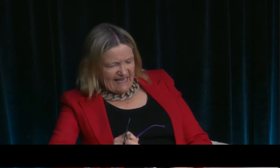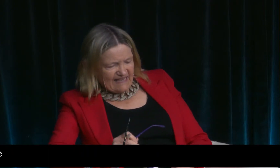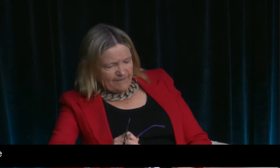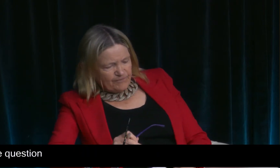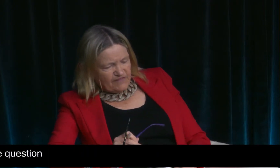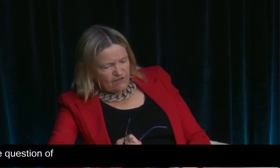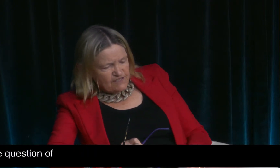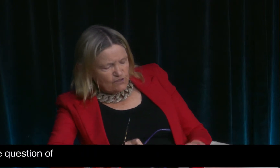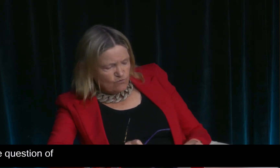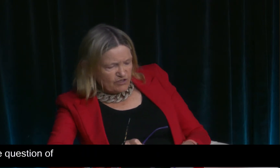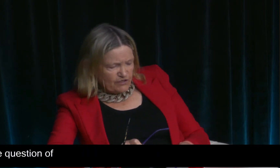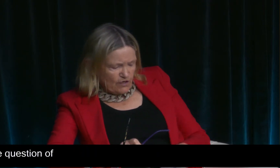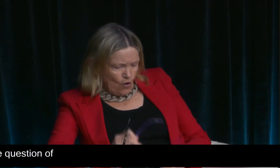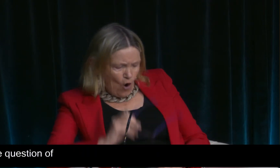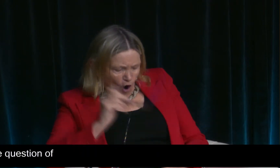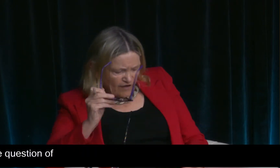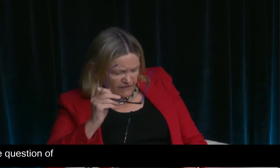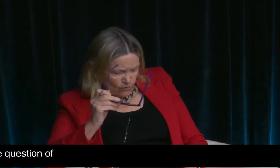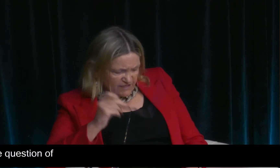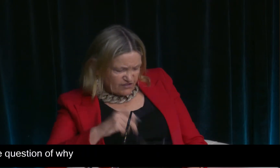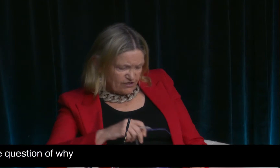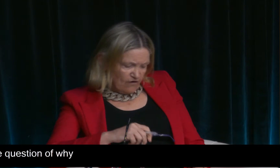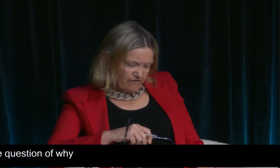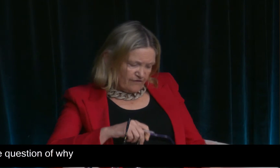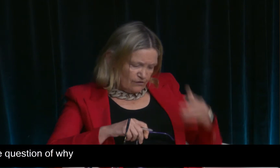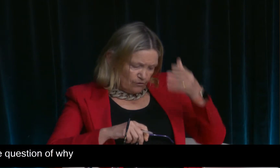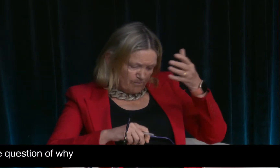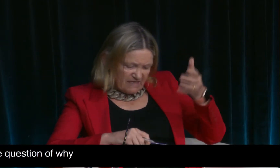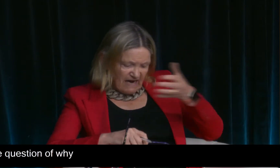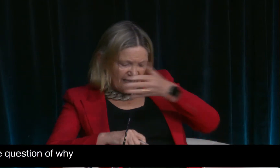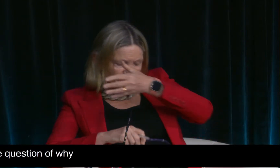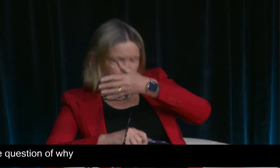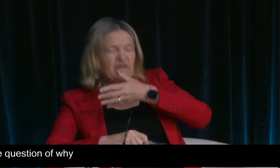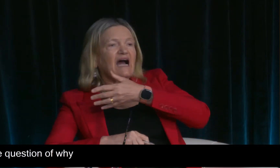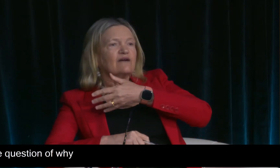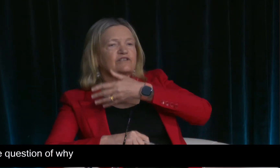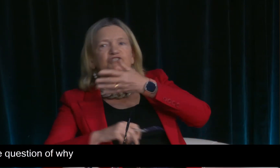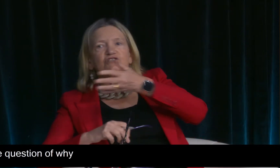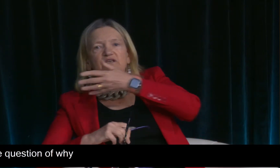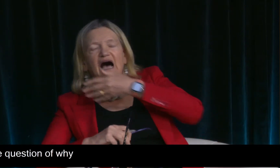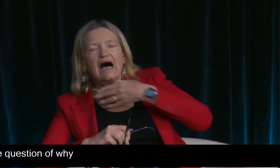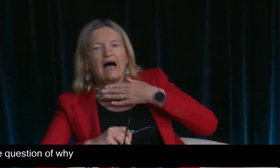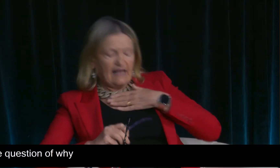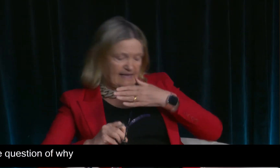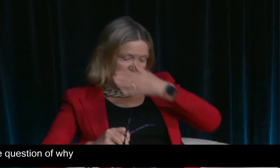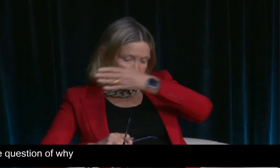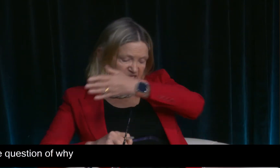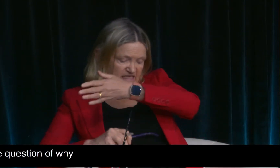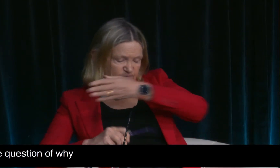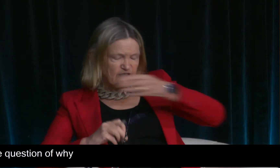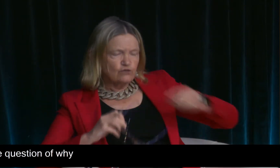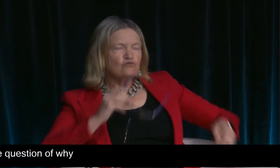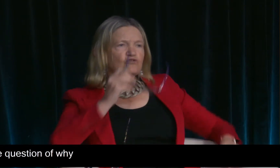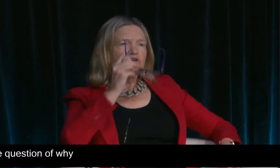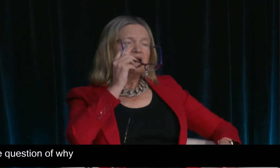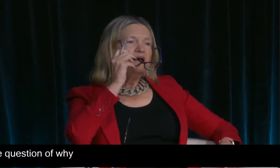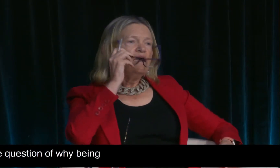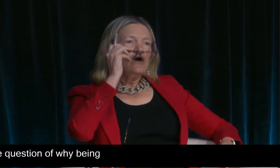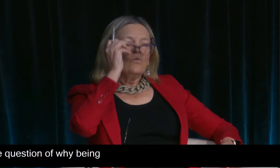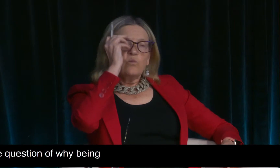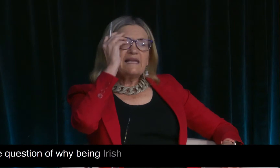why there's so much, on the question of, being Irish means being